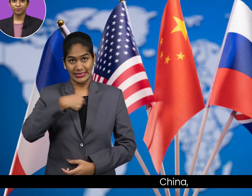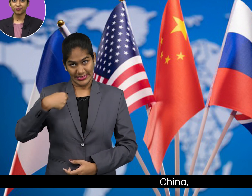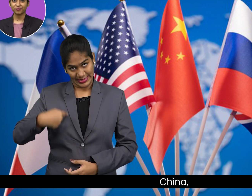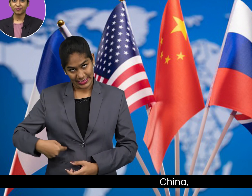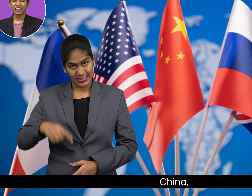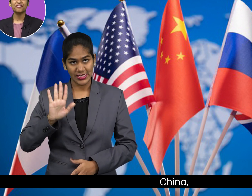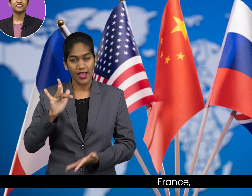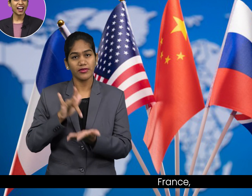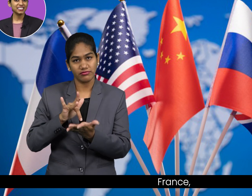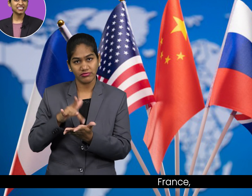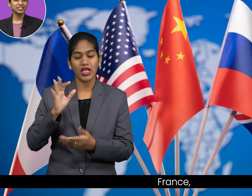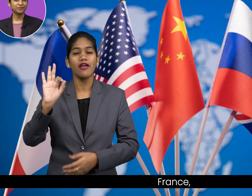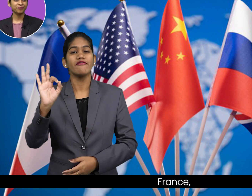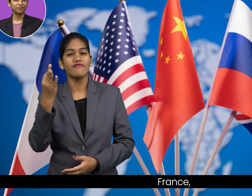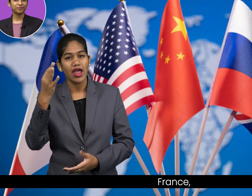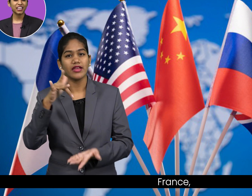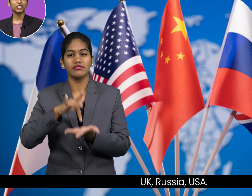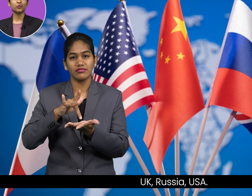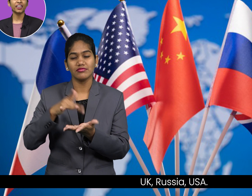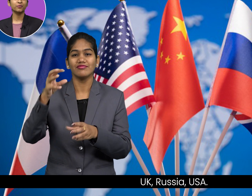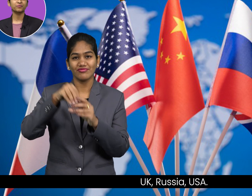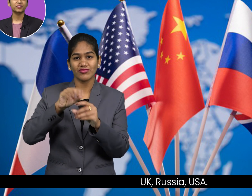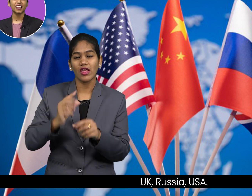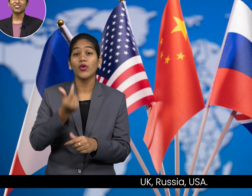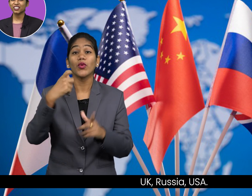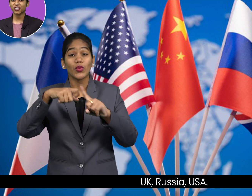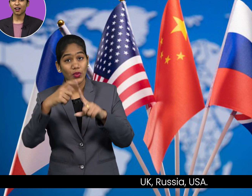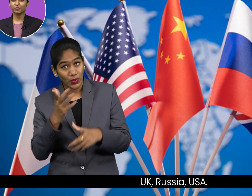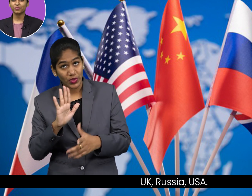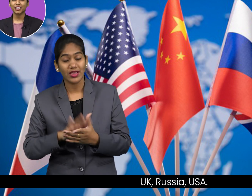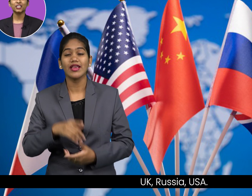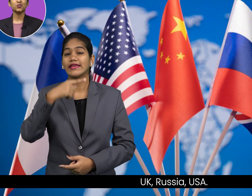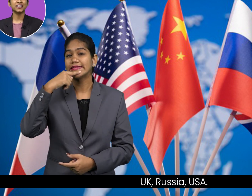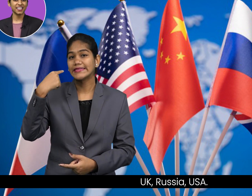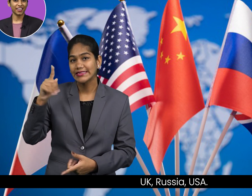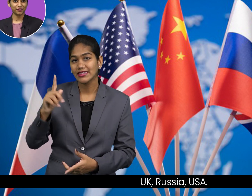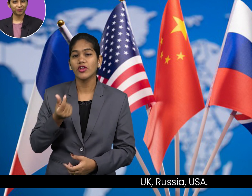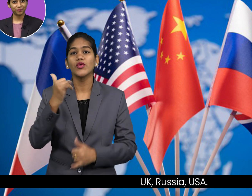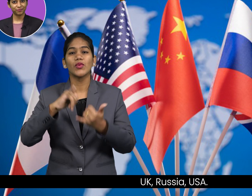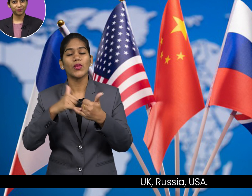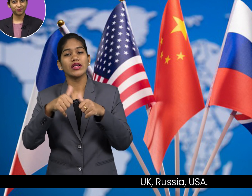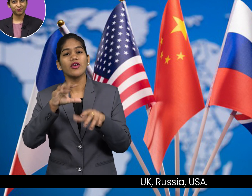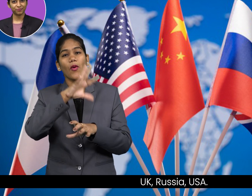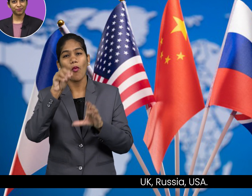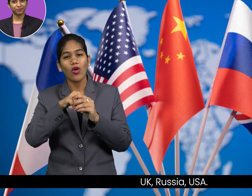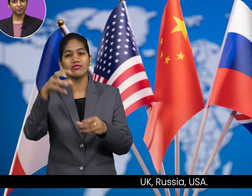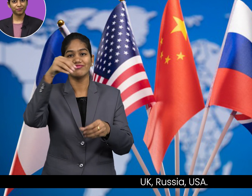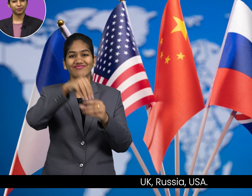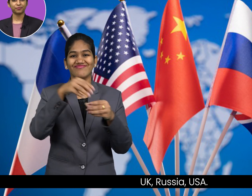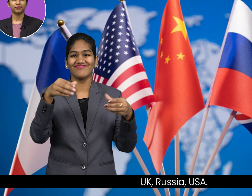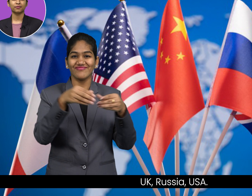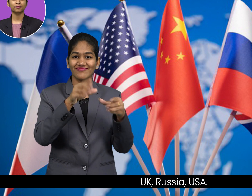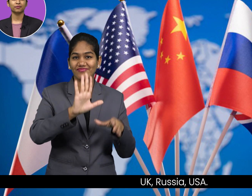China, France, UK, Russia, USA.